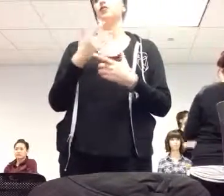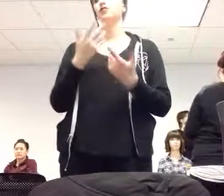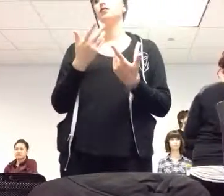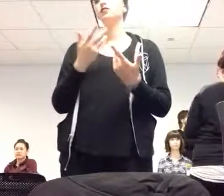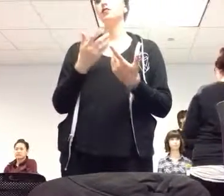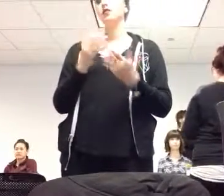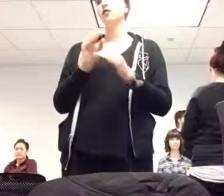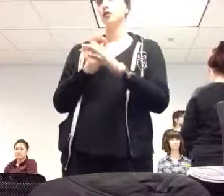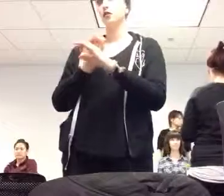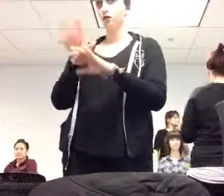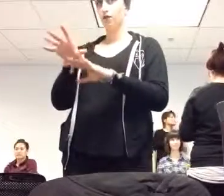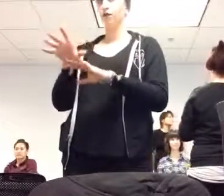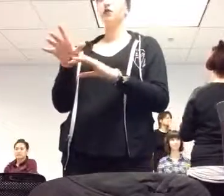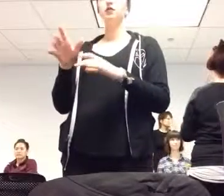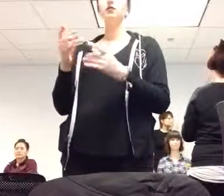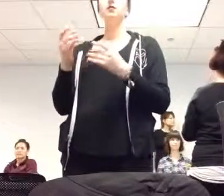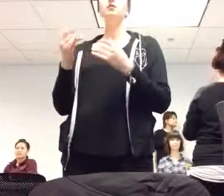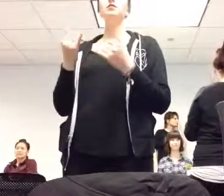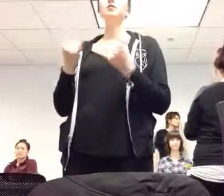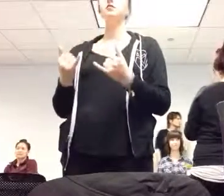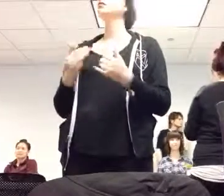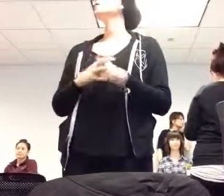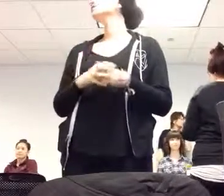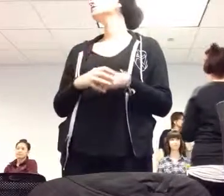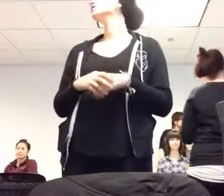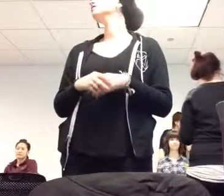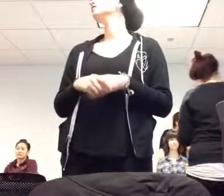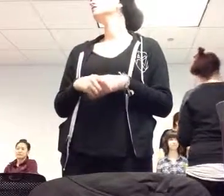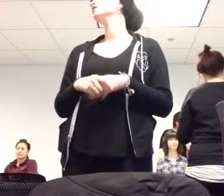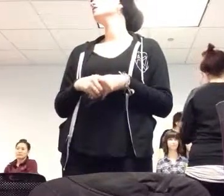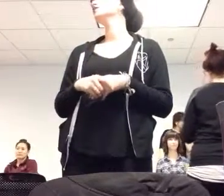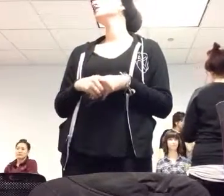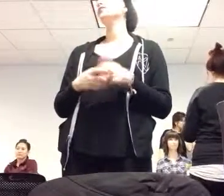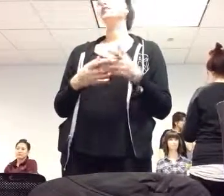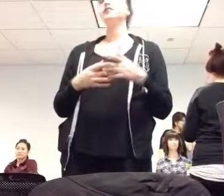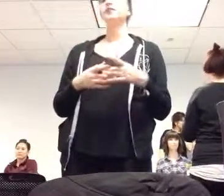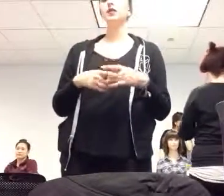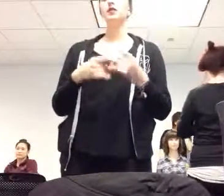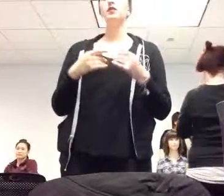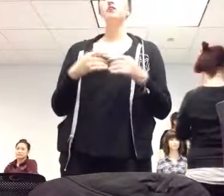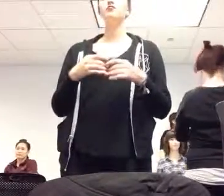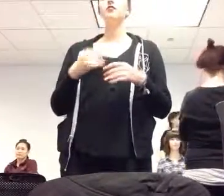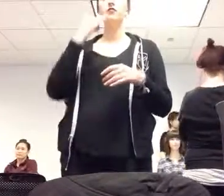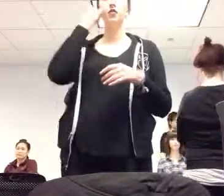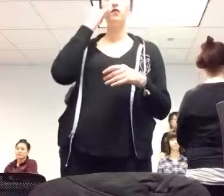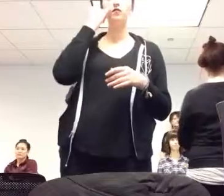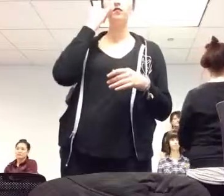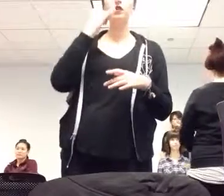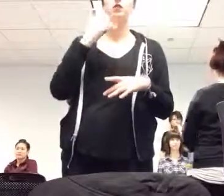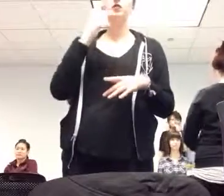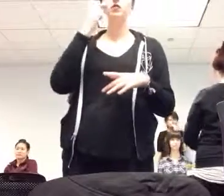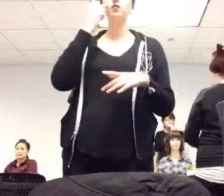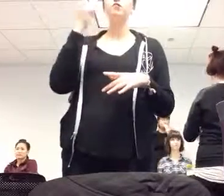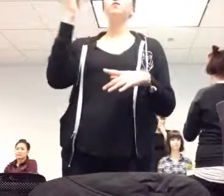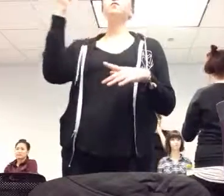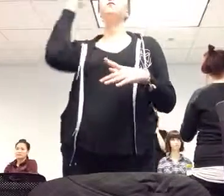were a pessimist, you'd go all the way back to World War I. These people have not had a chance to catch their breath, except for the brief period